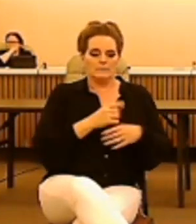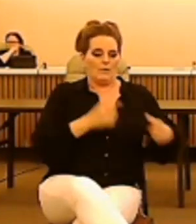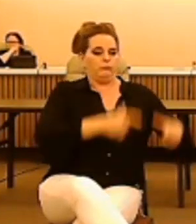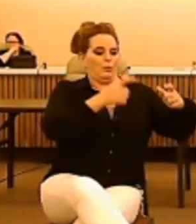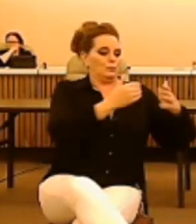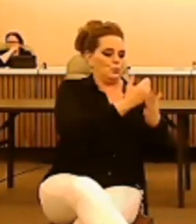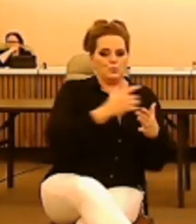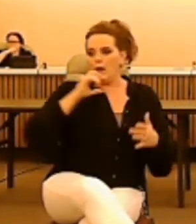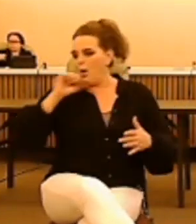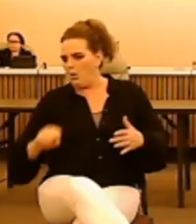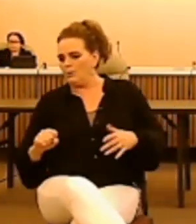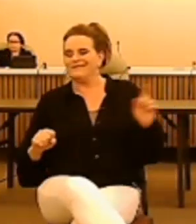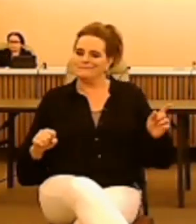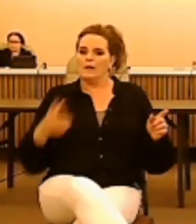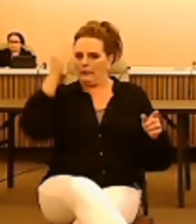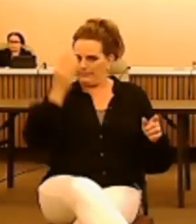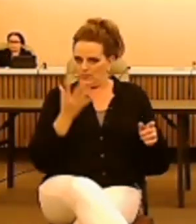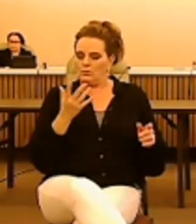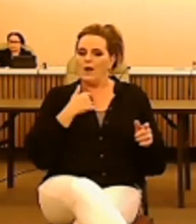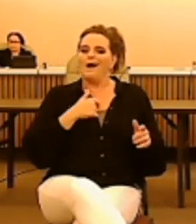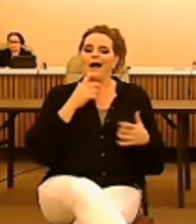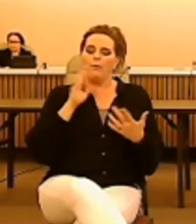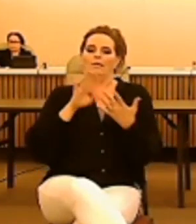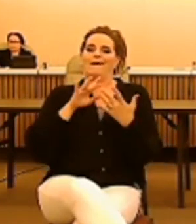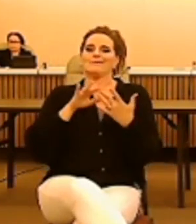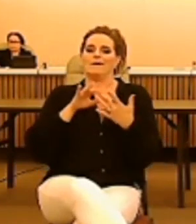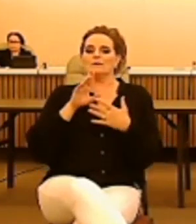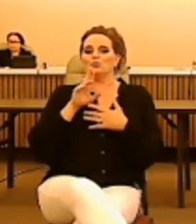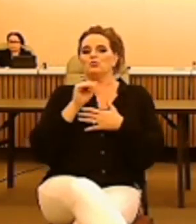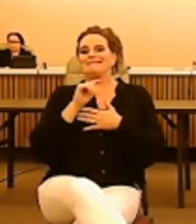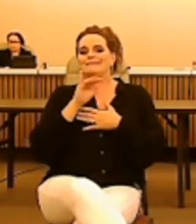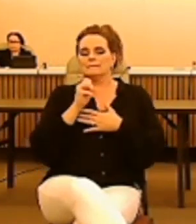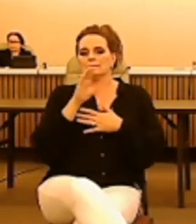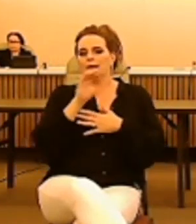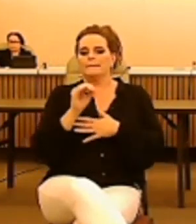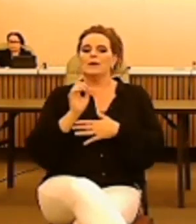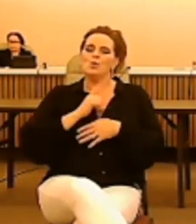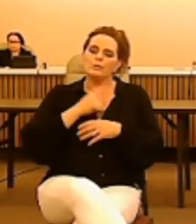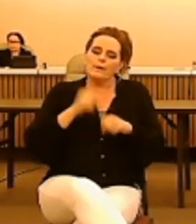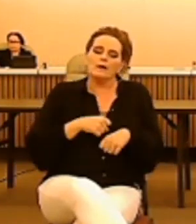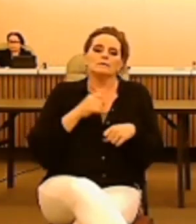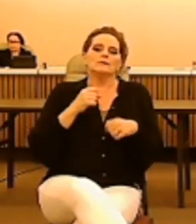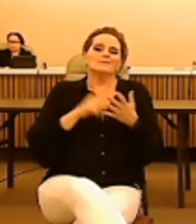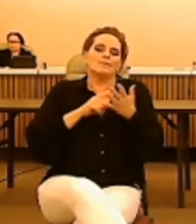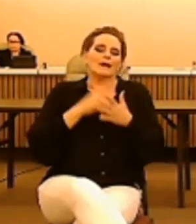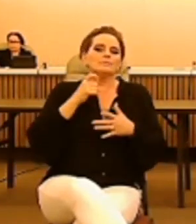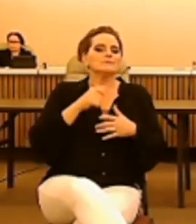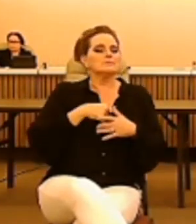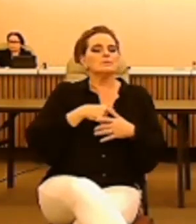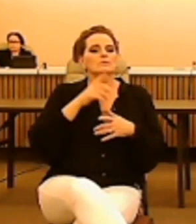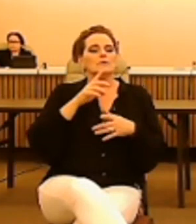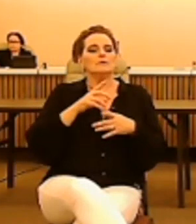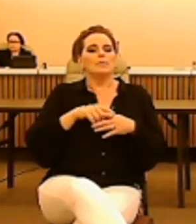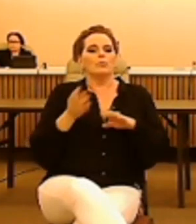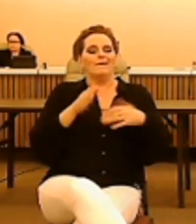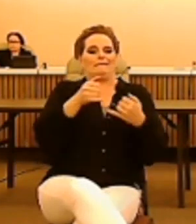let me know and I will reach out to the utility company. We can sometimes put a deadline on those telecoms to say,